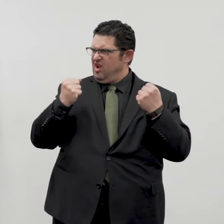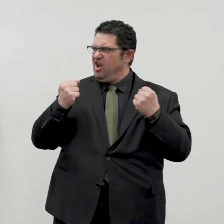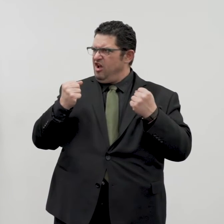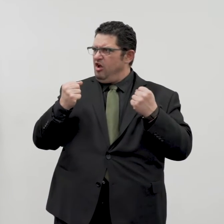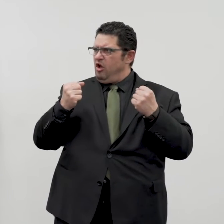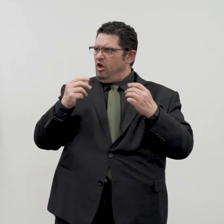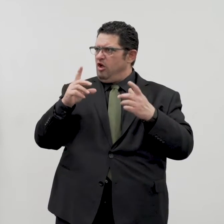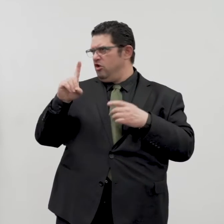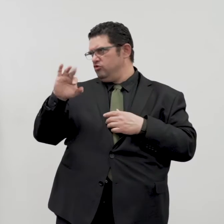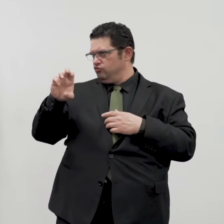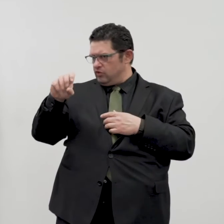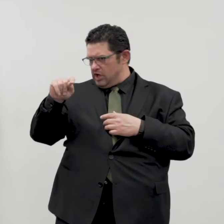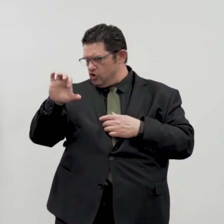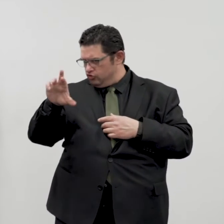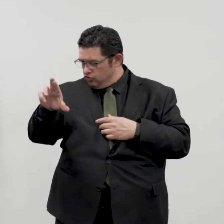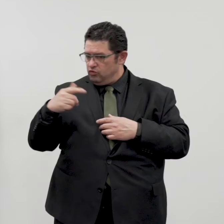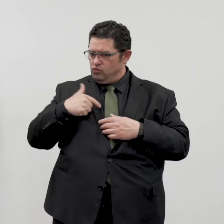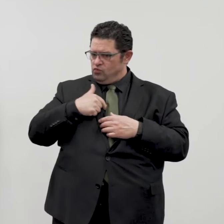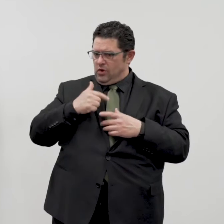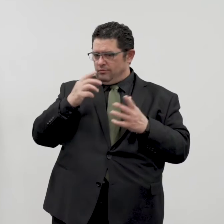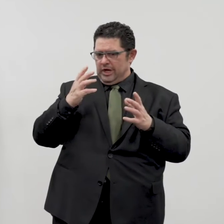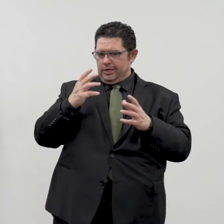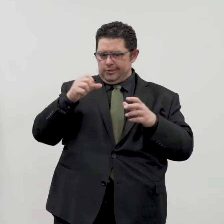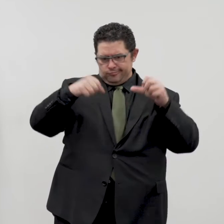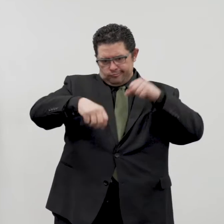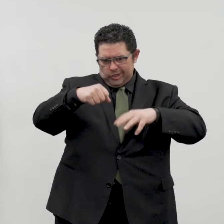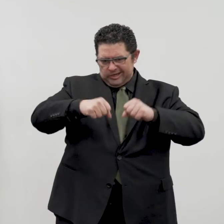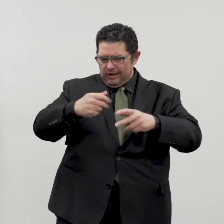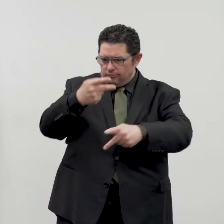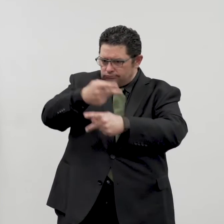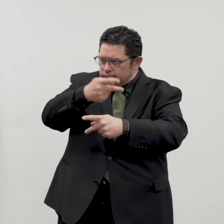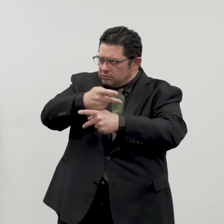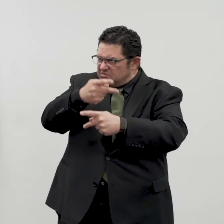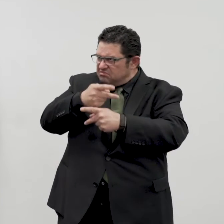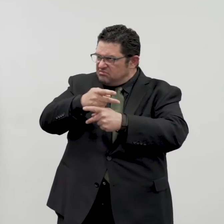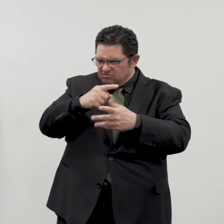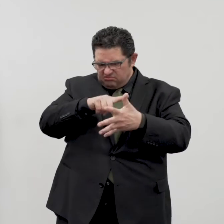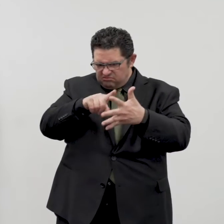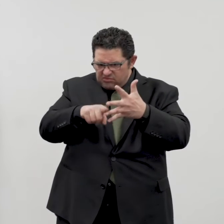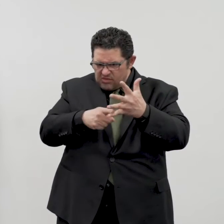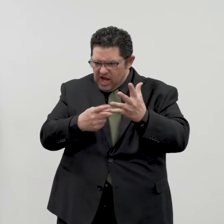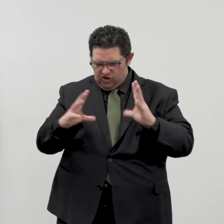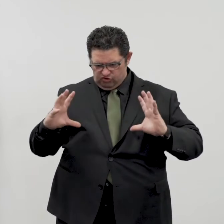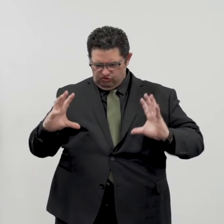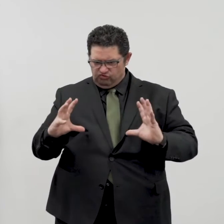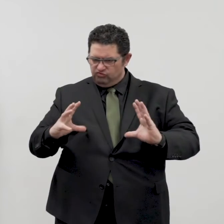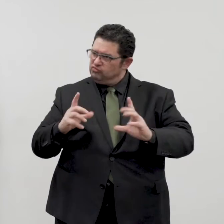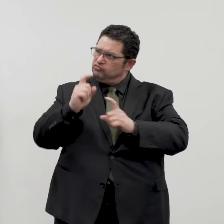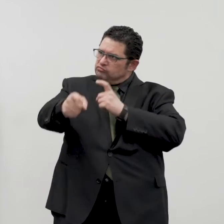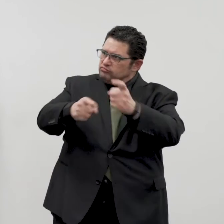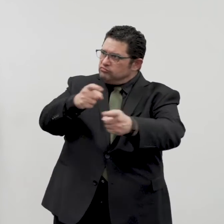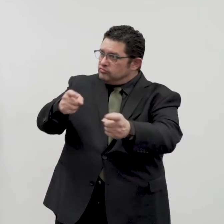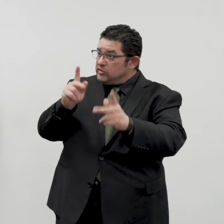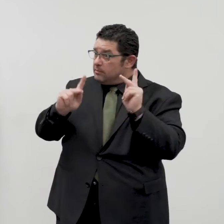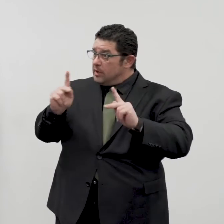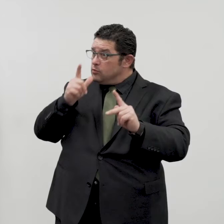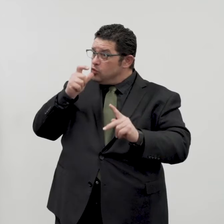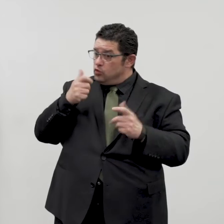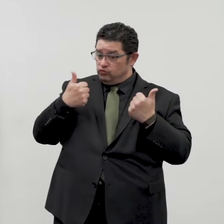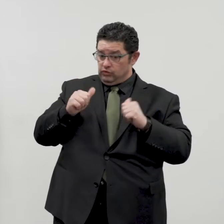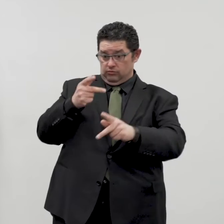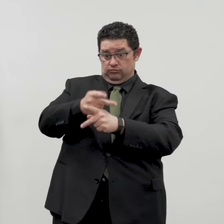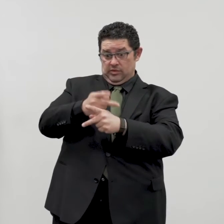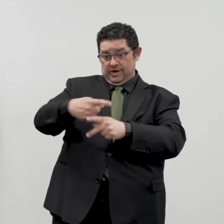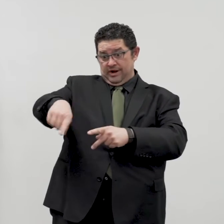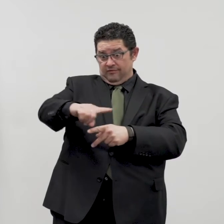We will be putting together care packages to try and keep people in their home and out of a hospital, so we don't have to be filling